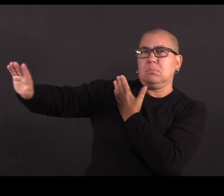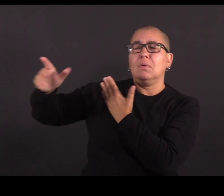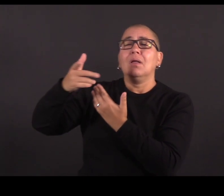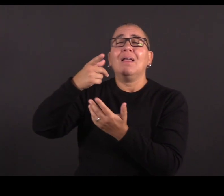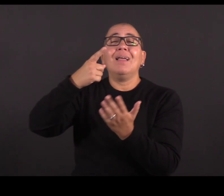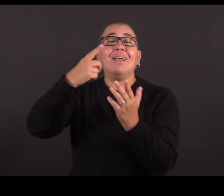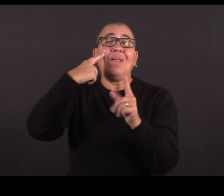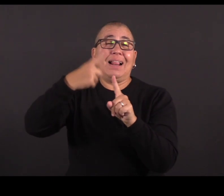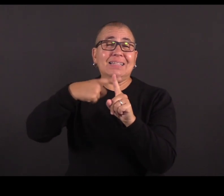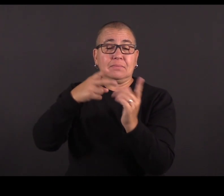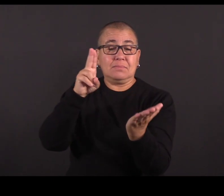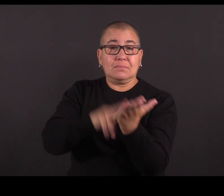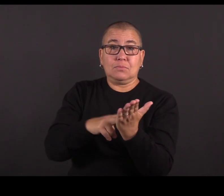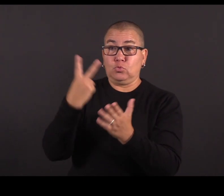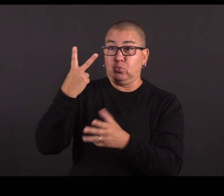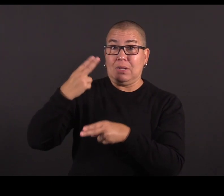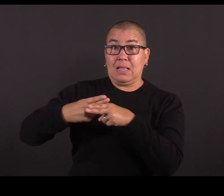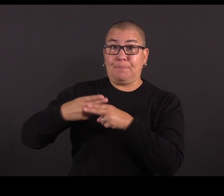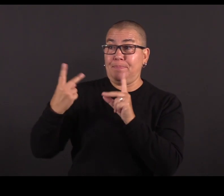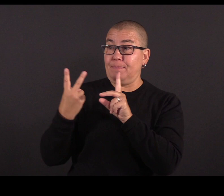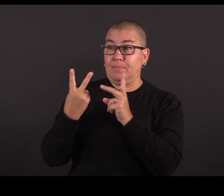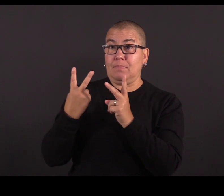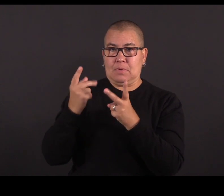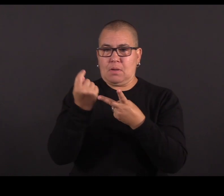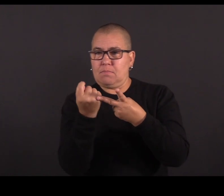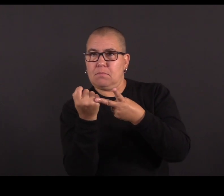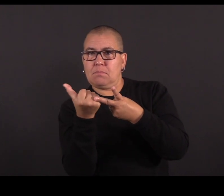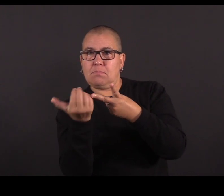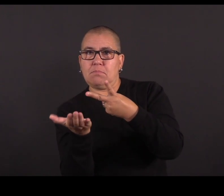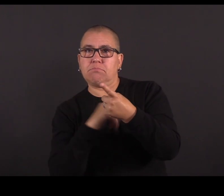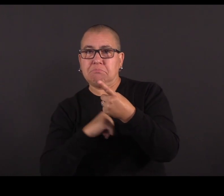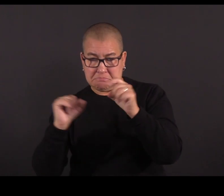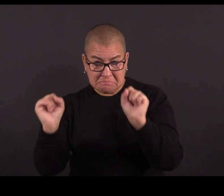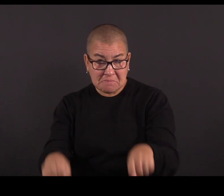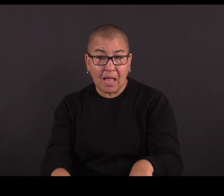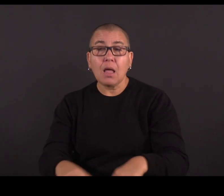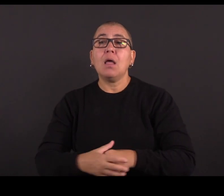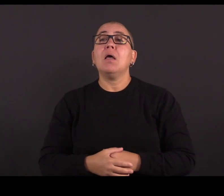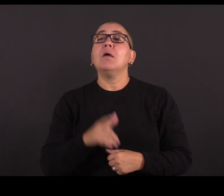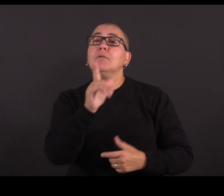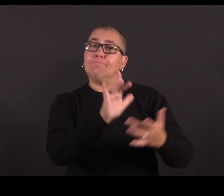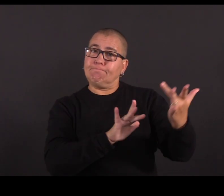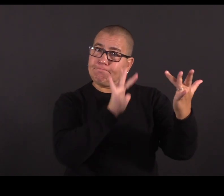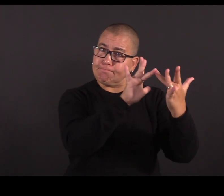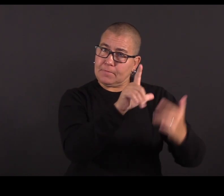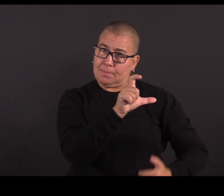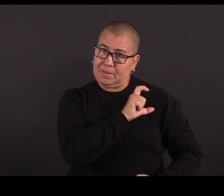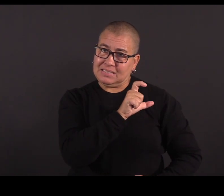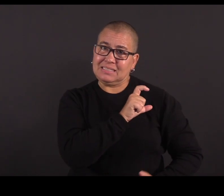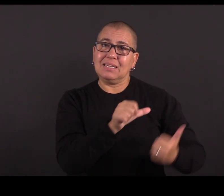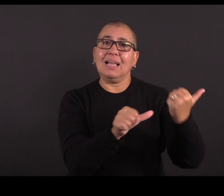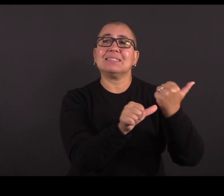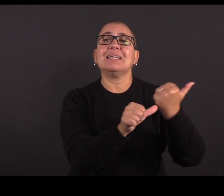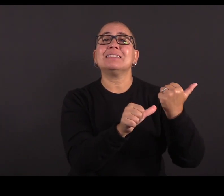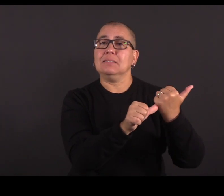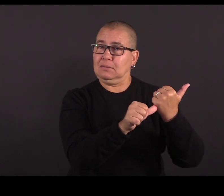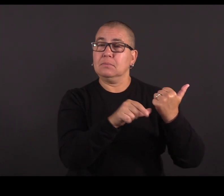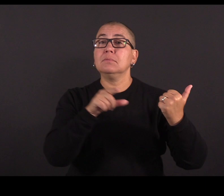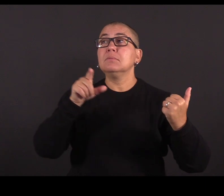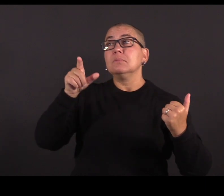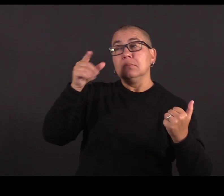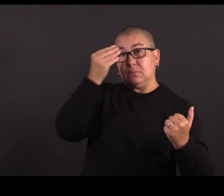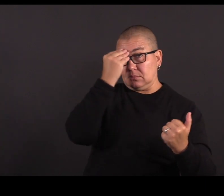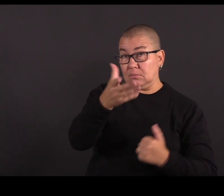Survivors have the right to seek law enforcement and other assistance without retaliation, and they cannot be retaliated against